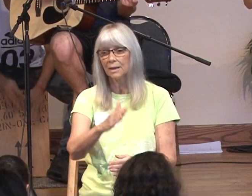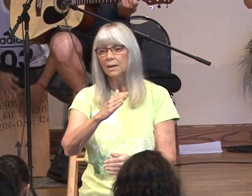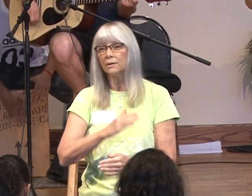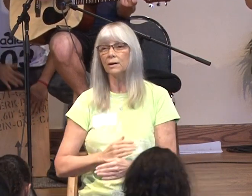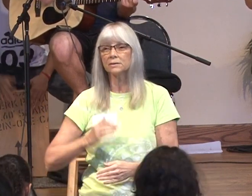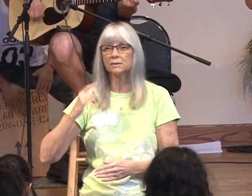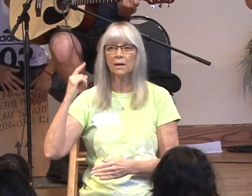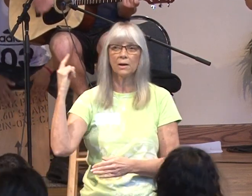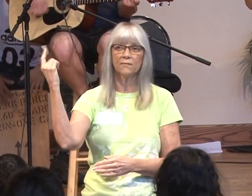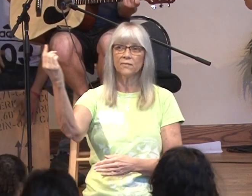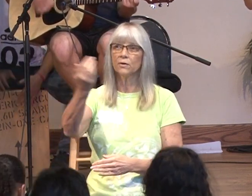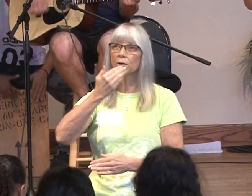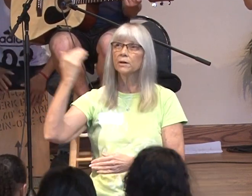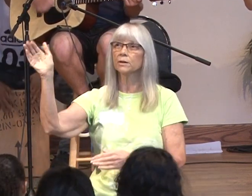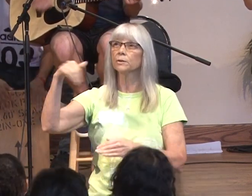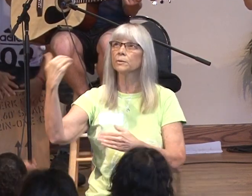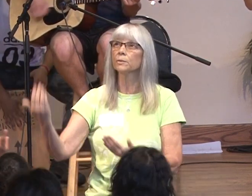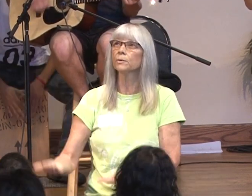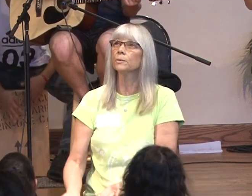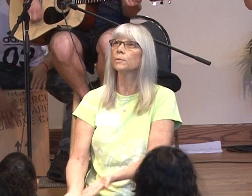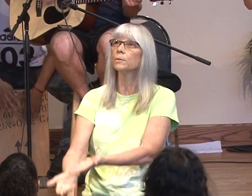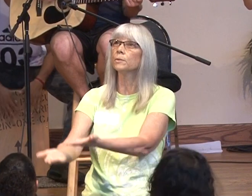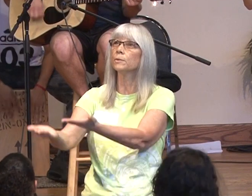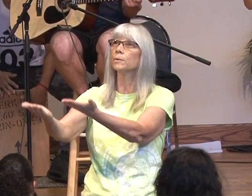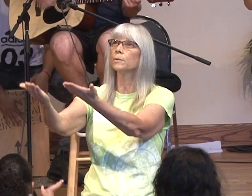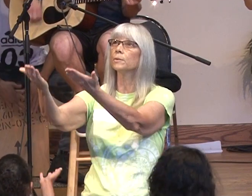sing. It's all for you.